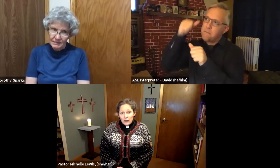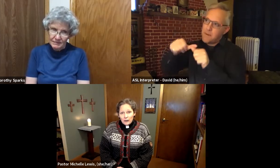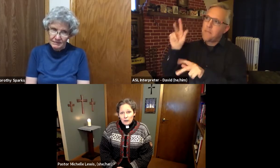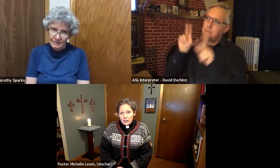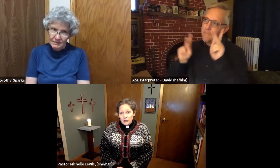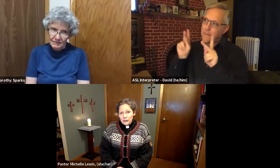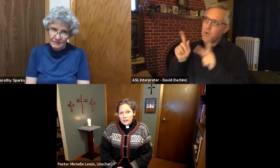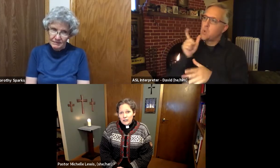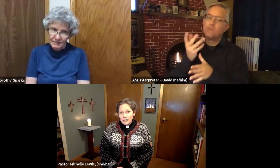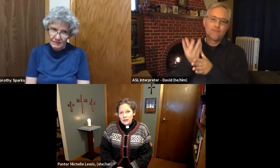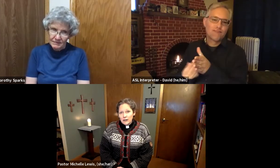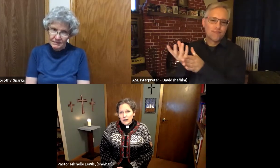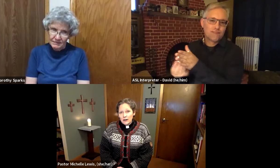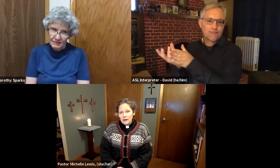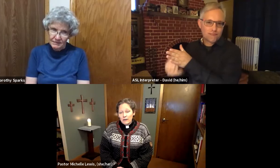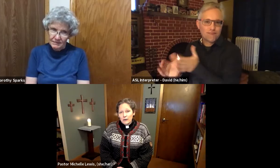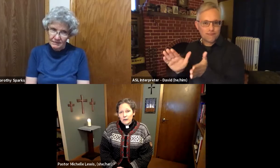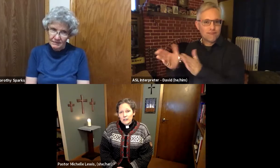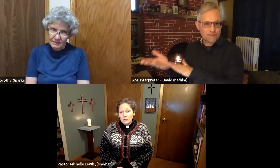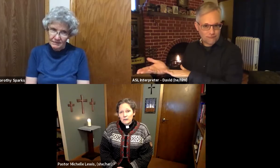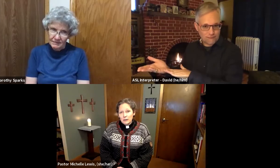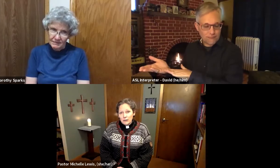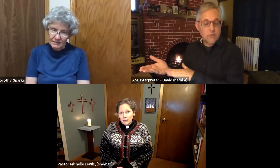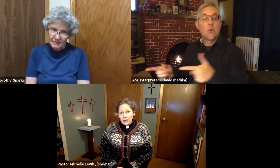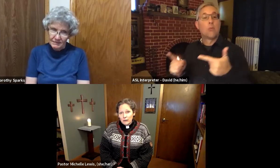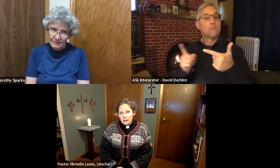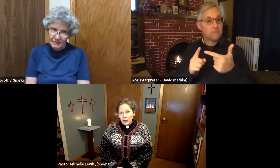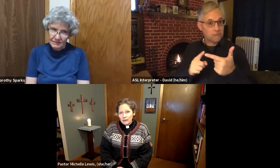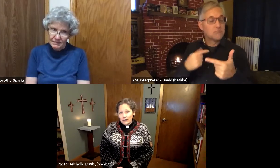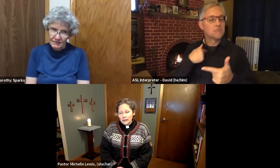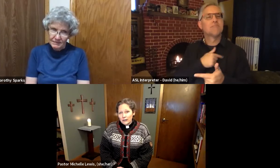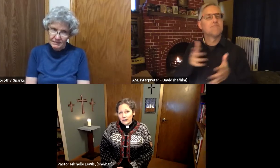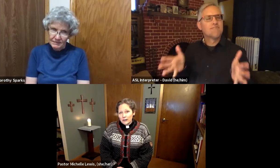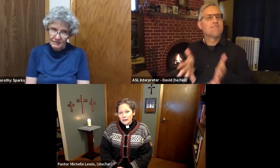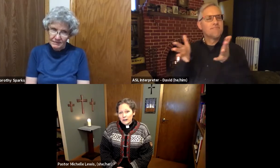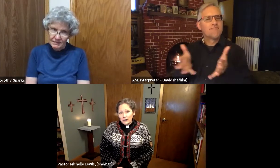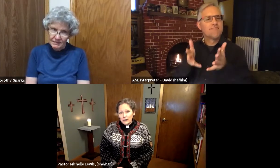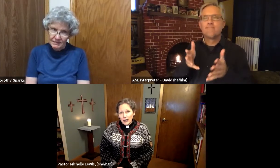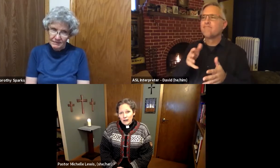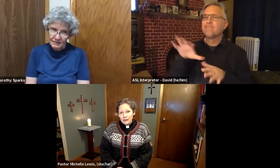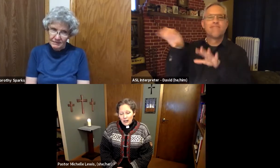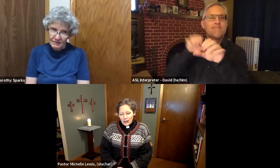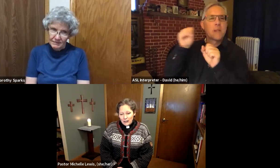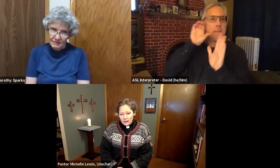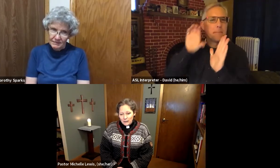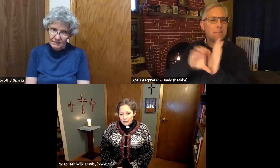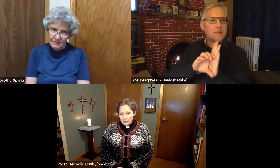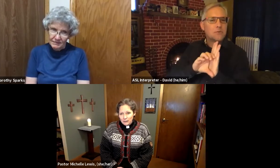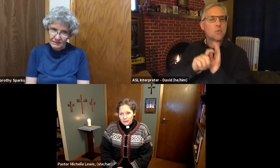to gather pictures of those people that you loved who have